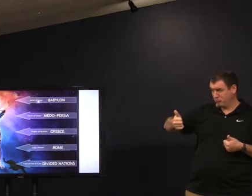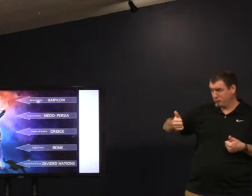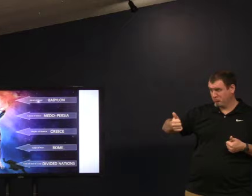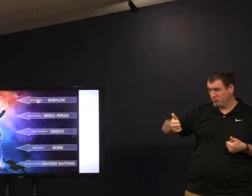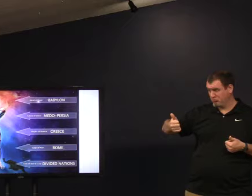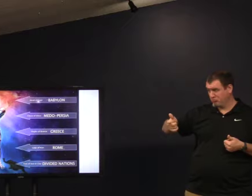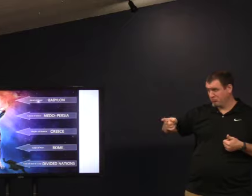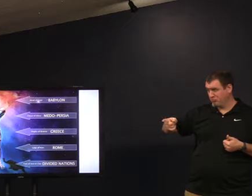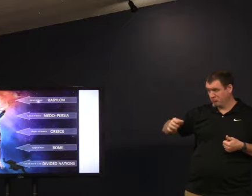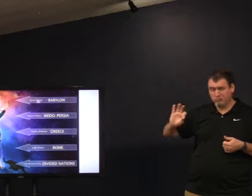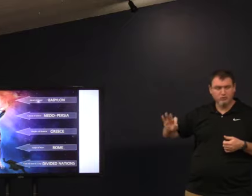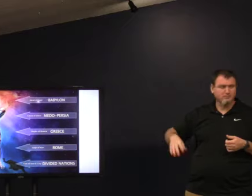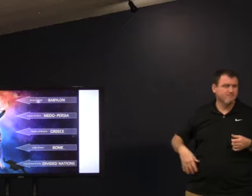That's the idea.